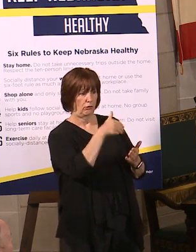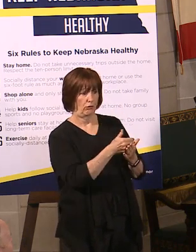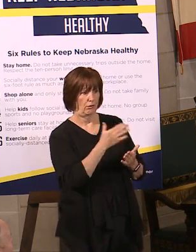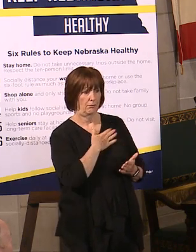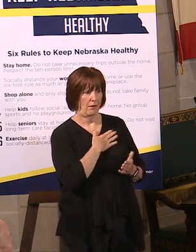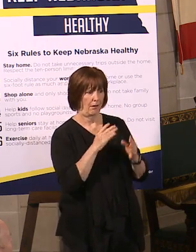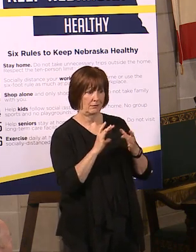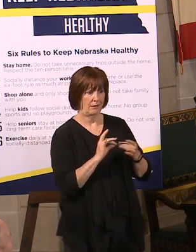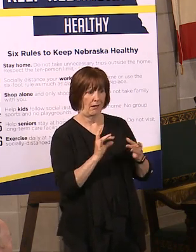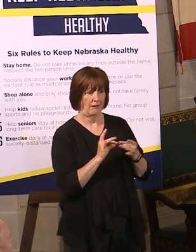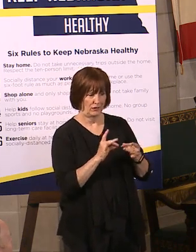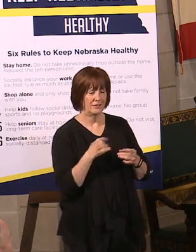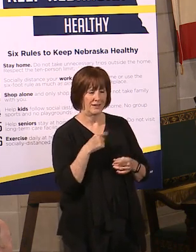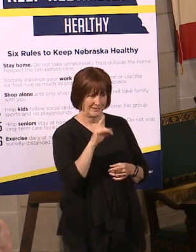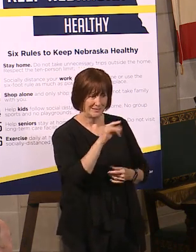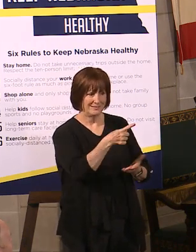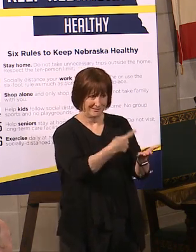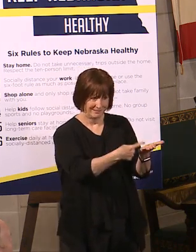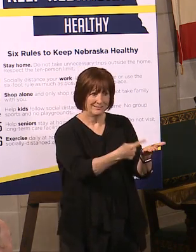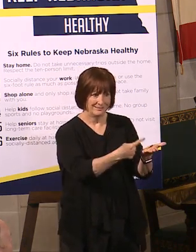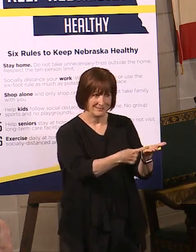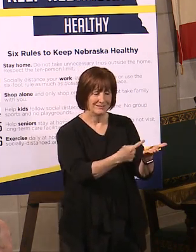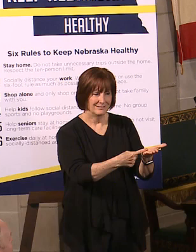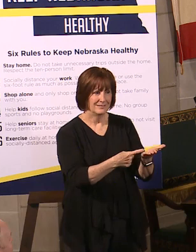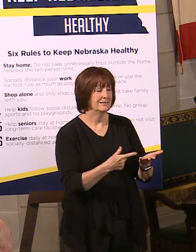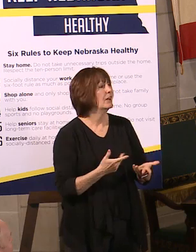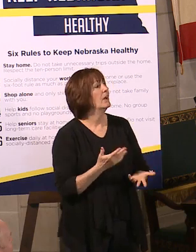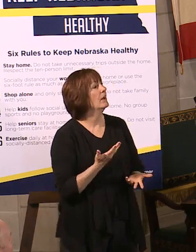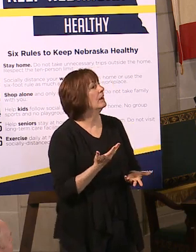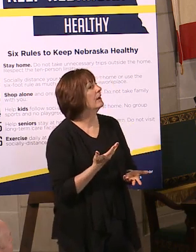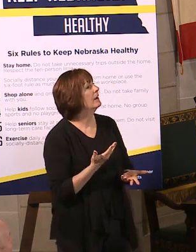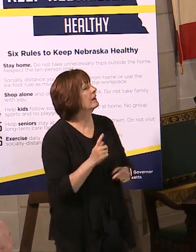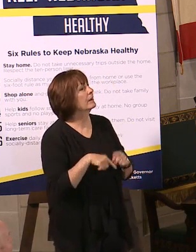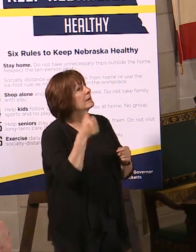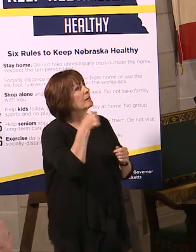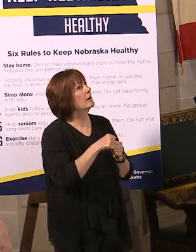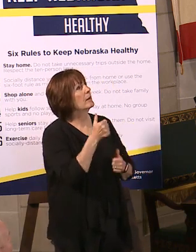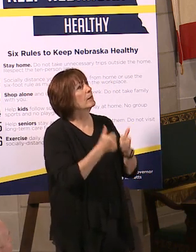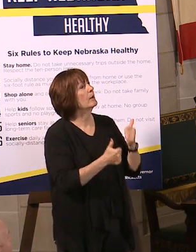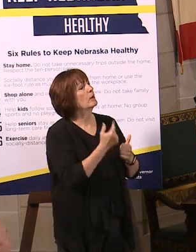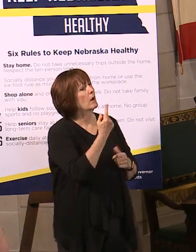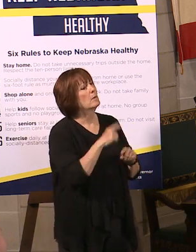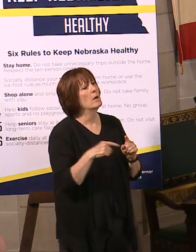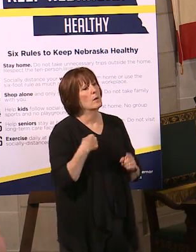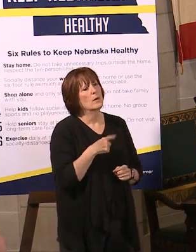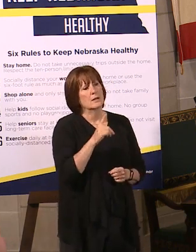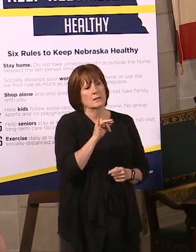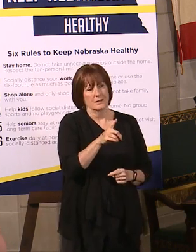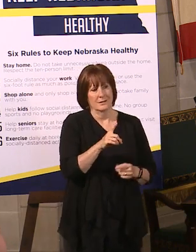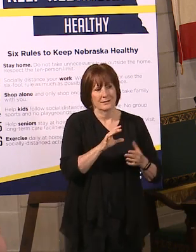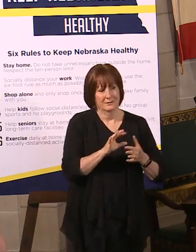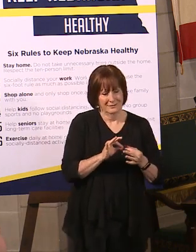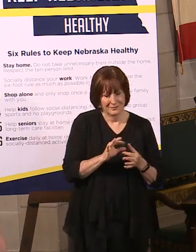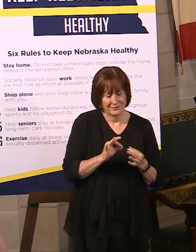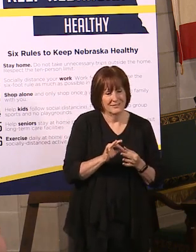this. One of the things we've said is, I can't remember which one it was, but we did talk about this, in that really, if